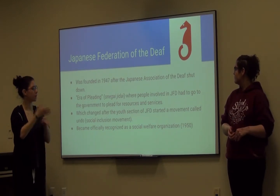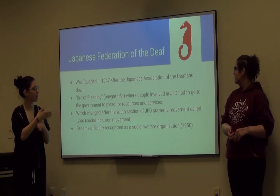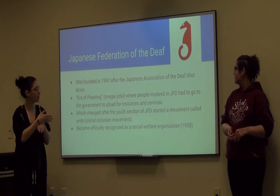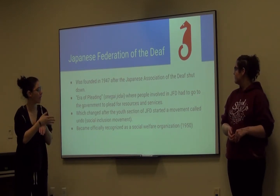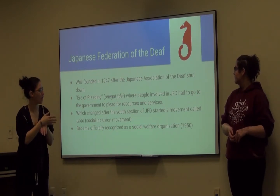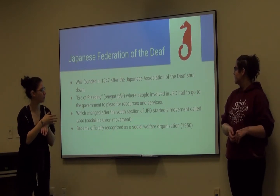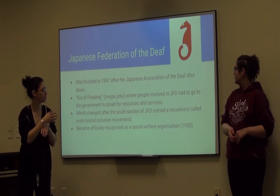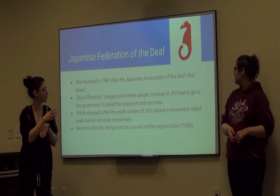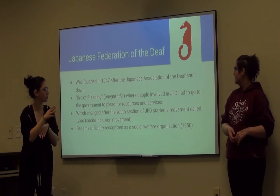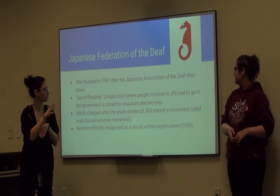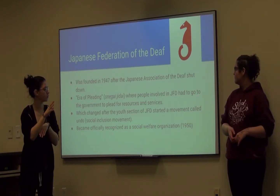1947